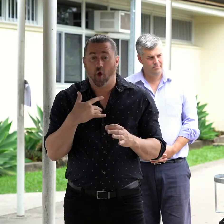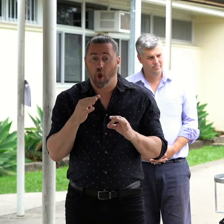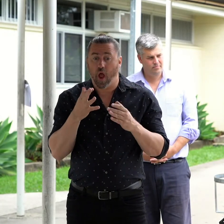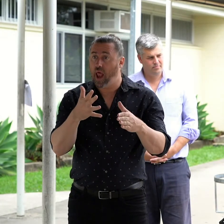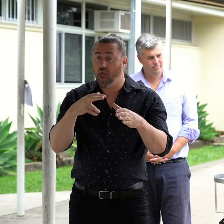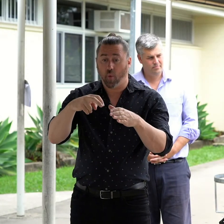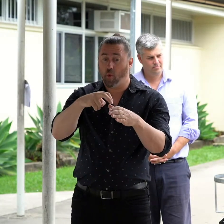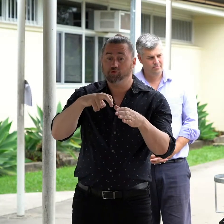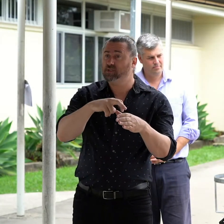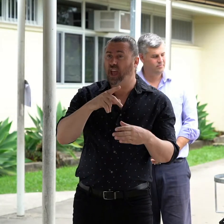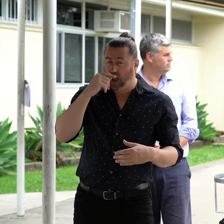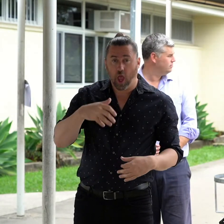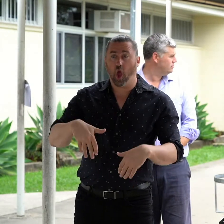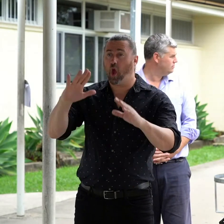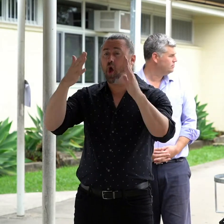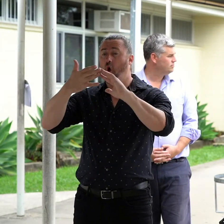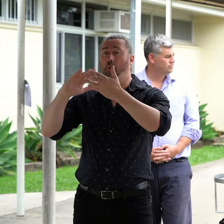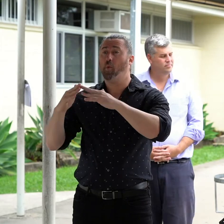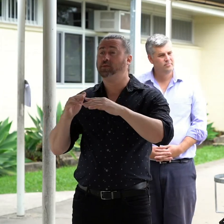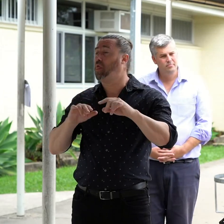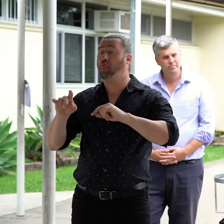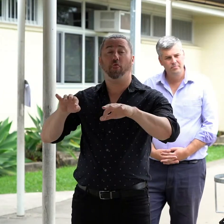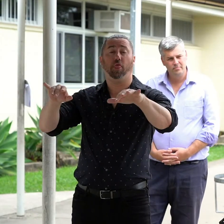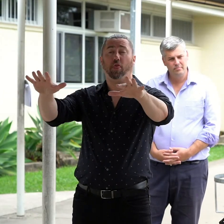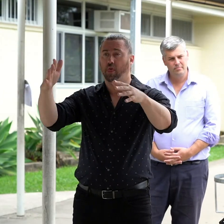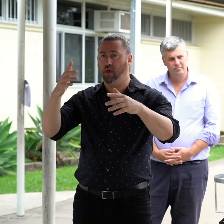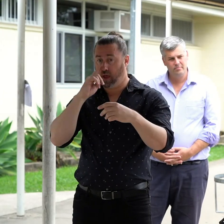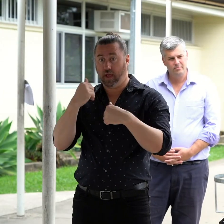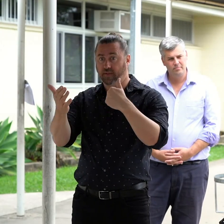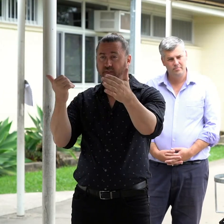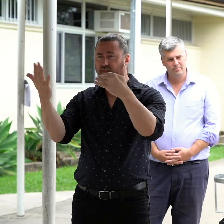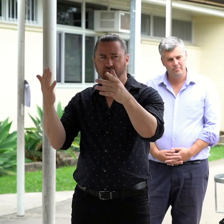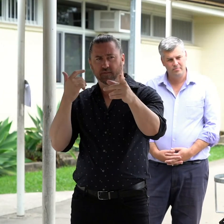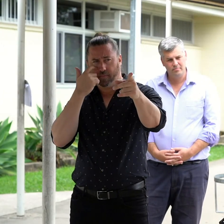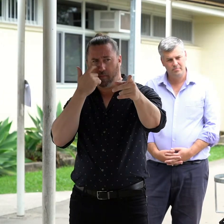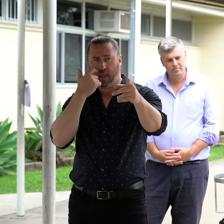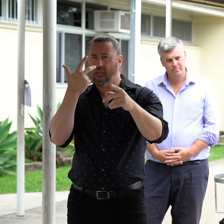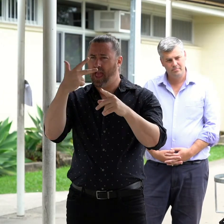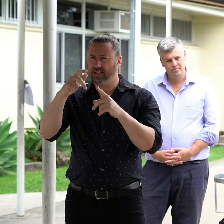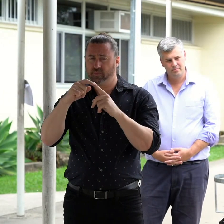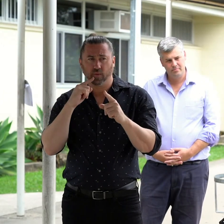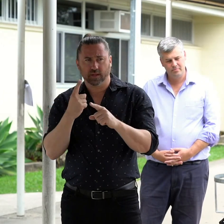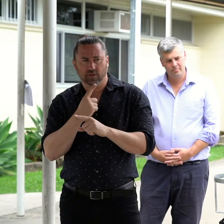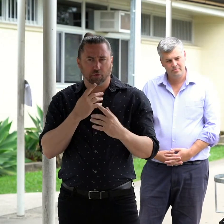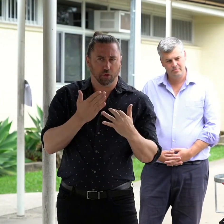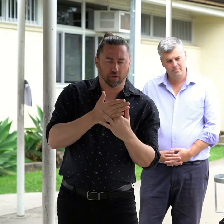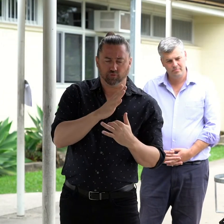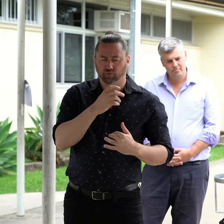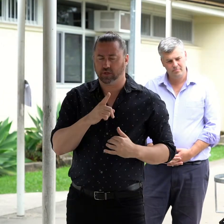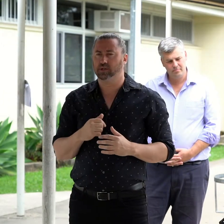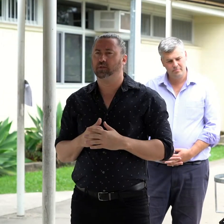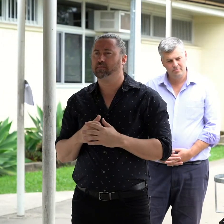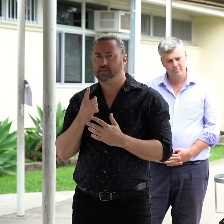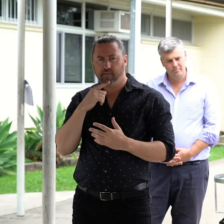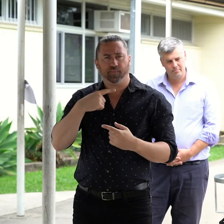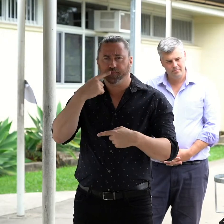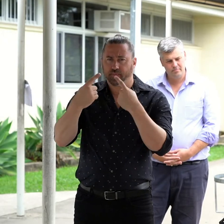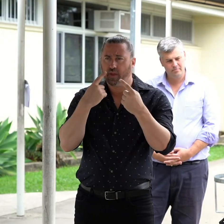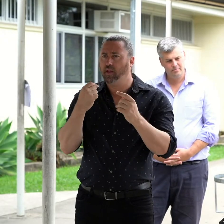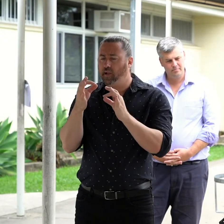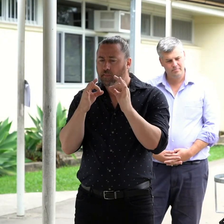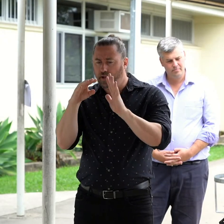those people can go straight out into the community at this stage. But that changes at 80%, does it? Sorry. Well, we've laid out our